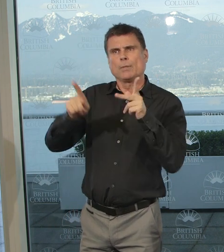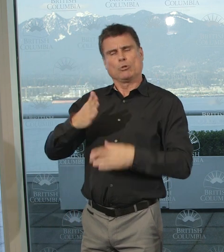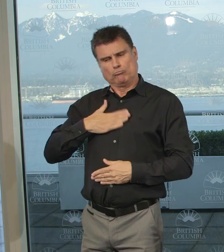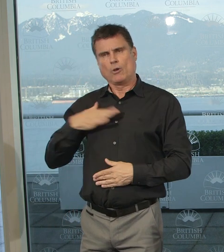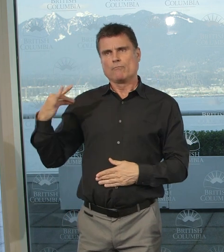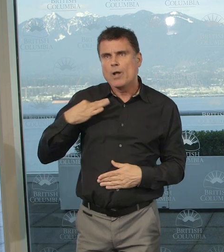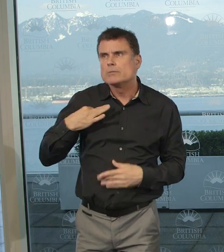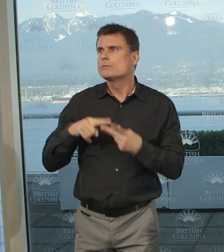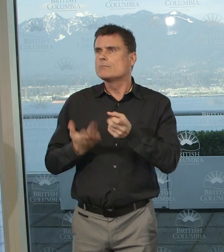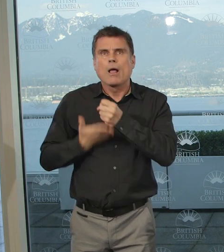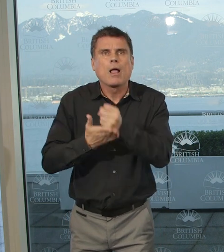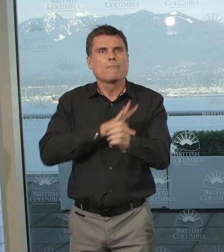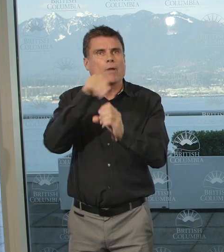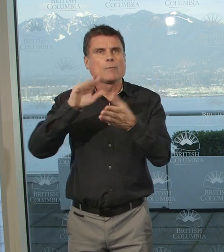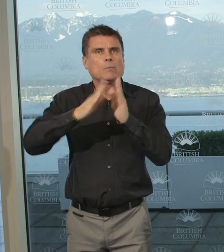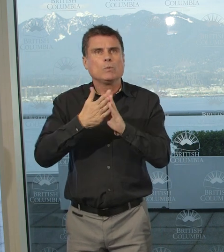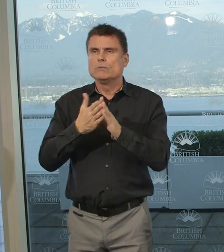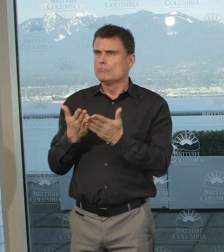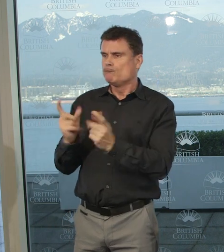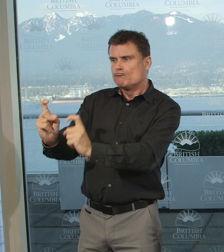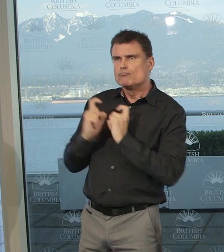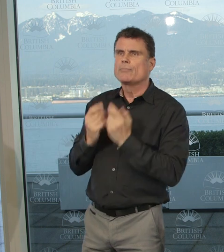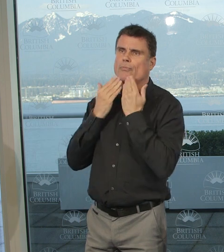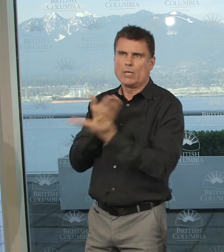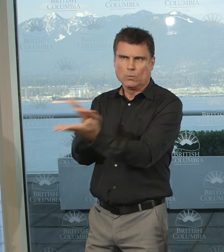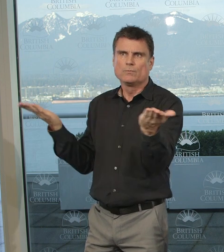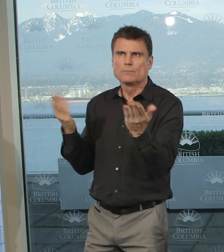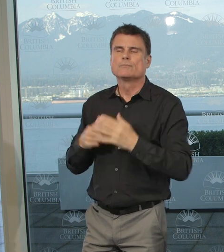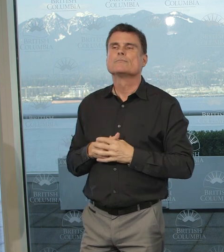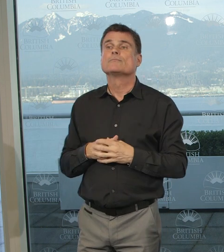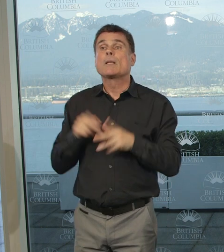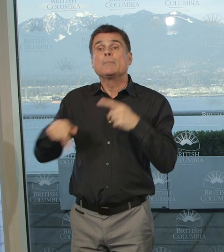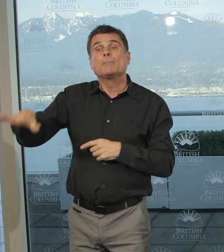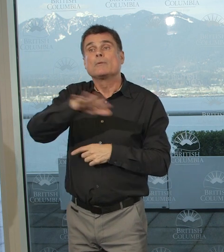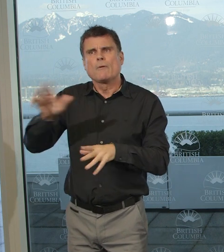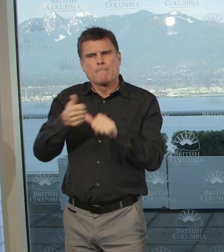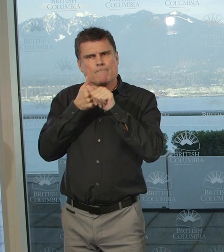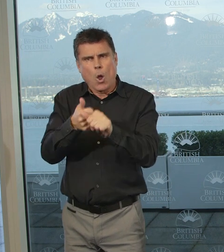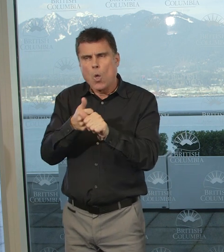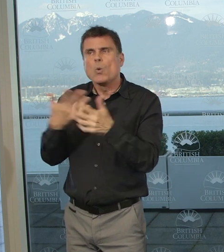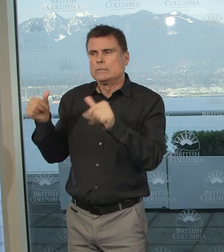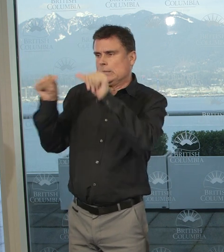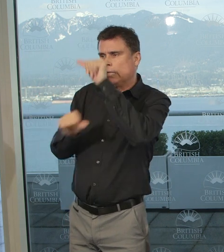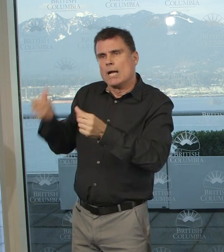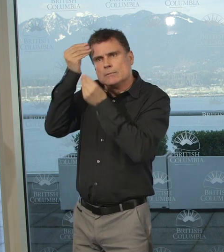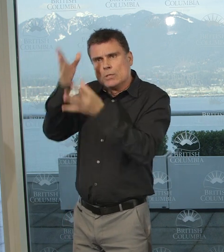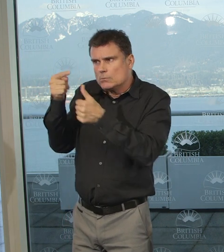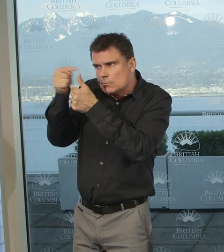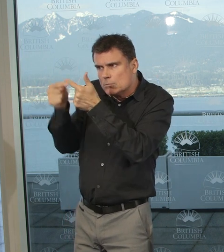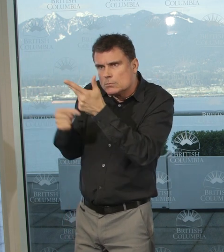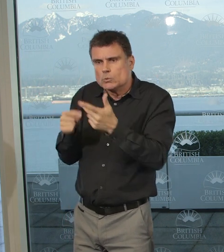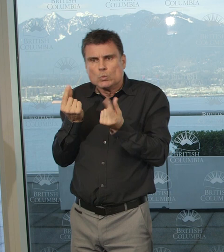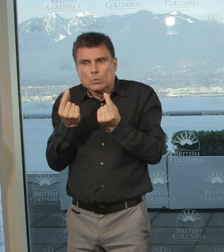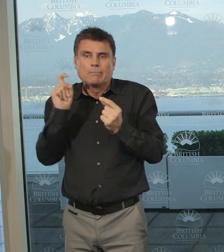Columbians to do is based on the best science available. And part of that science also includes how each of us reacts when we're asked to join